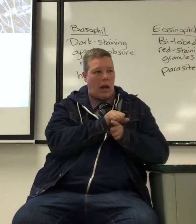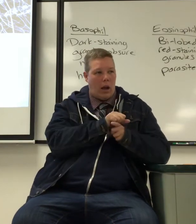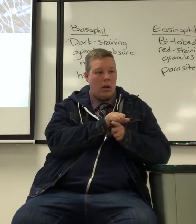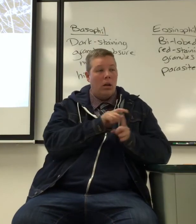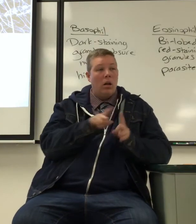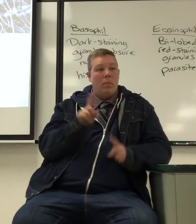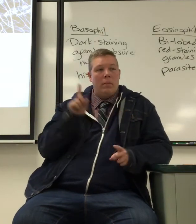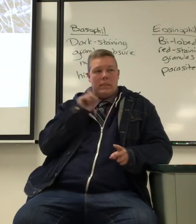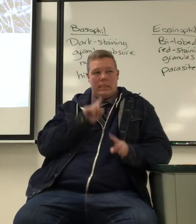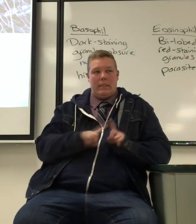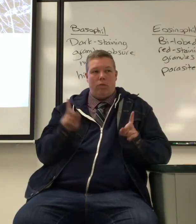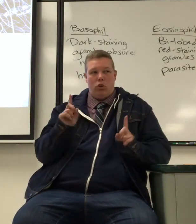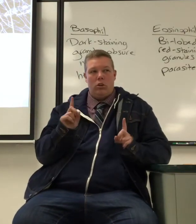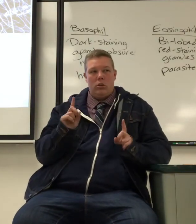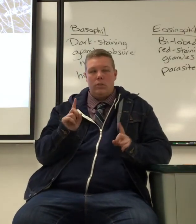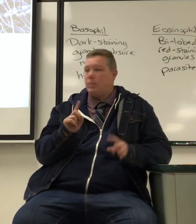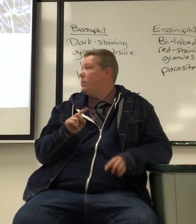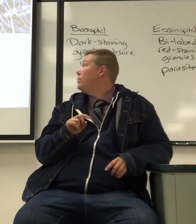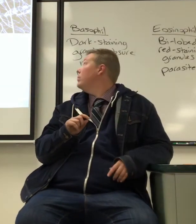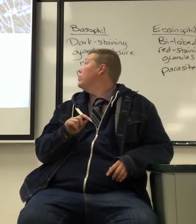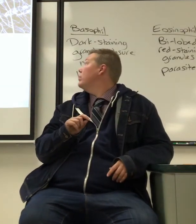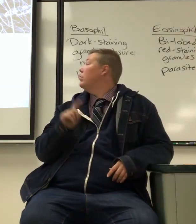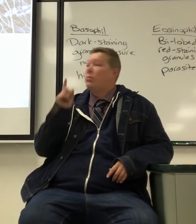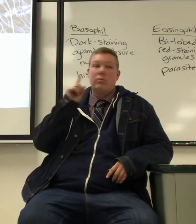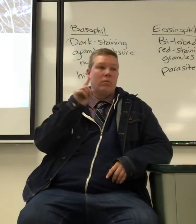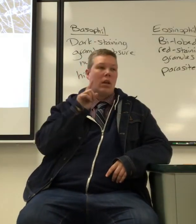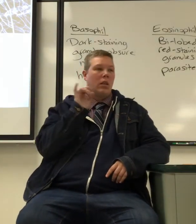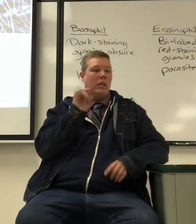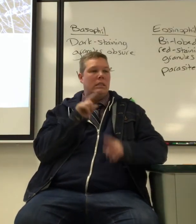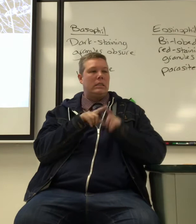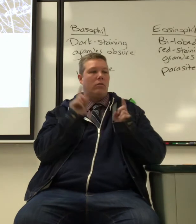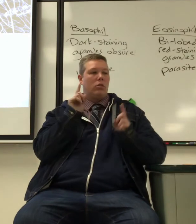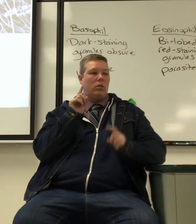See the little fibrin threads?